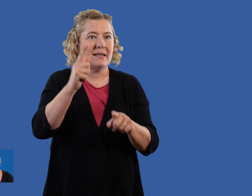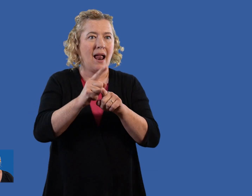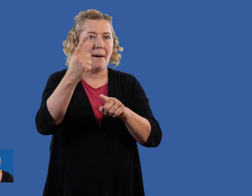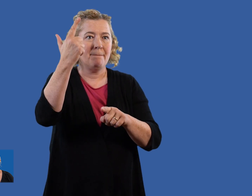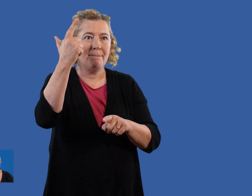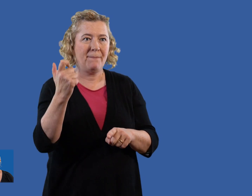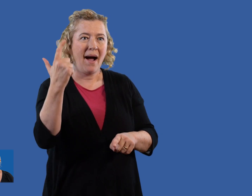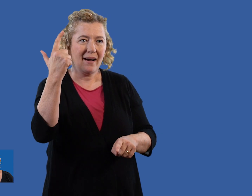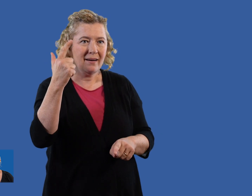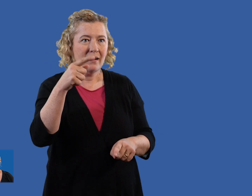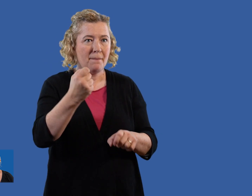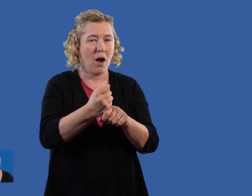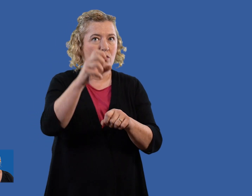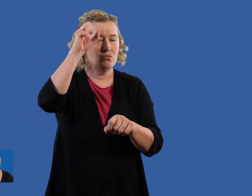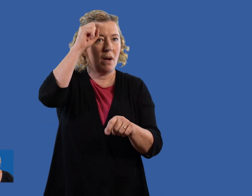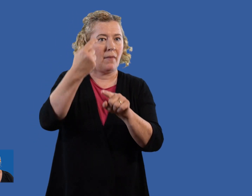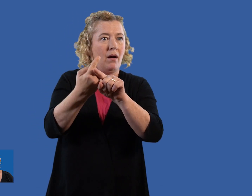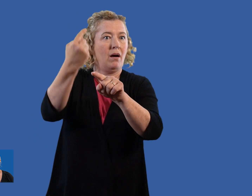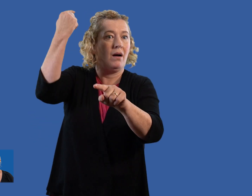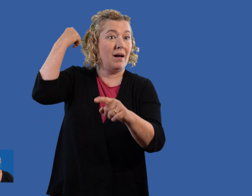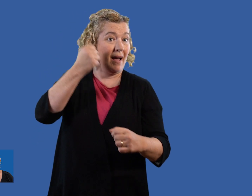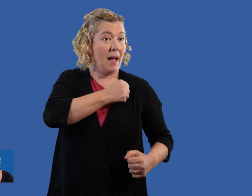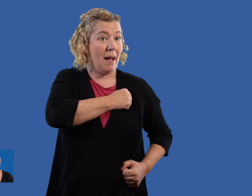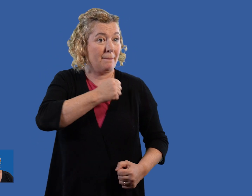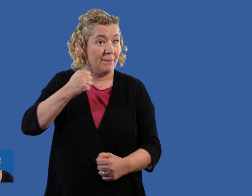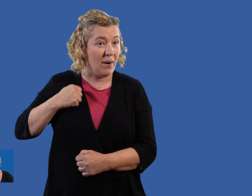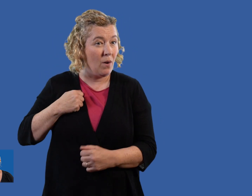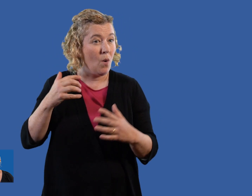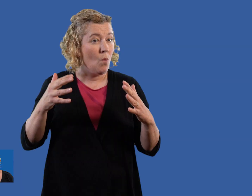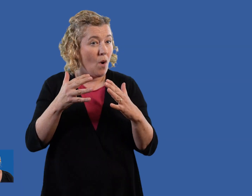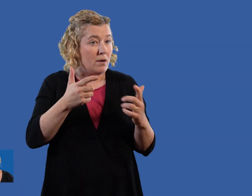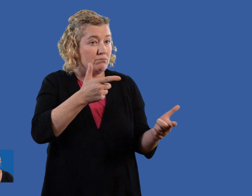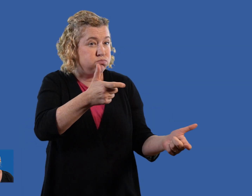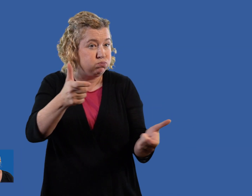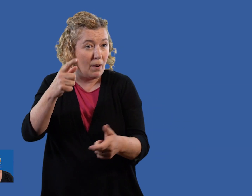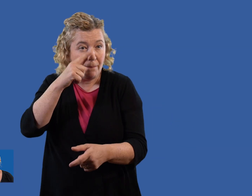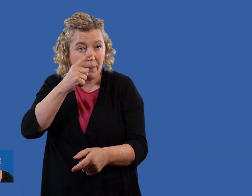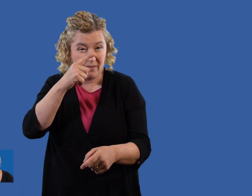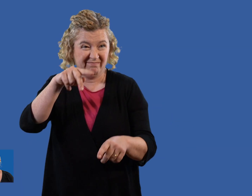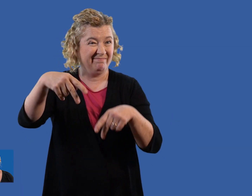combat experience.